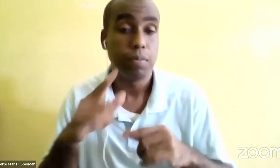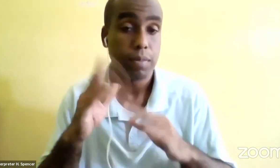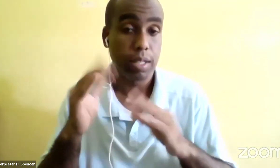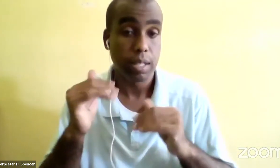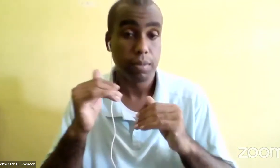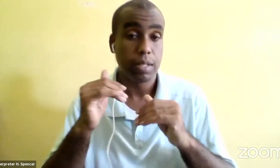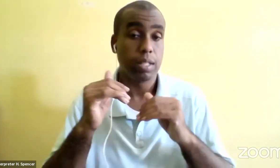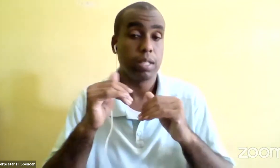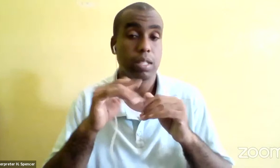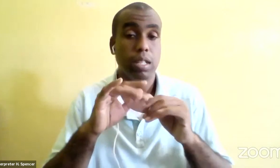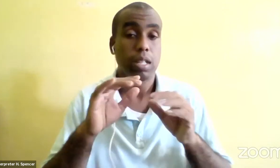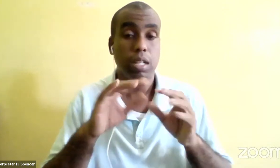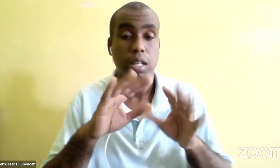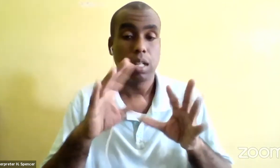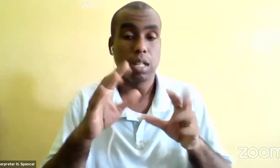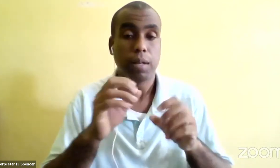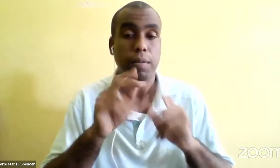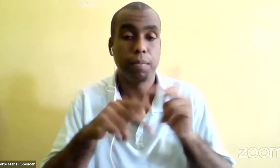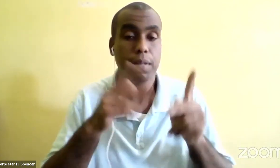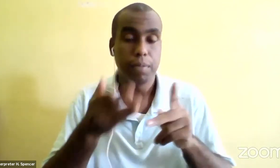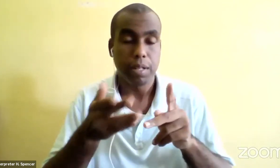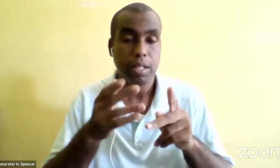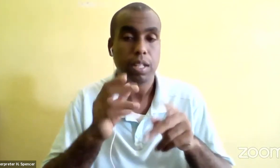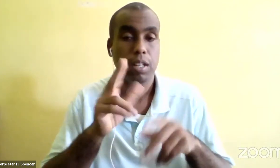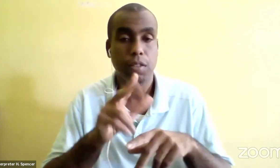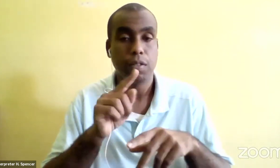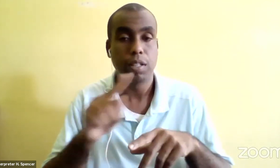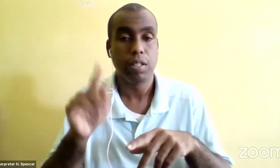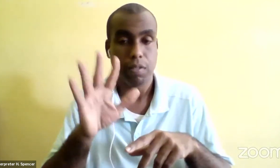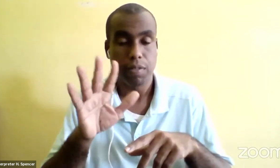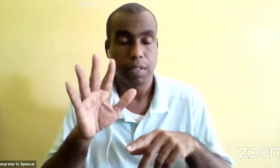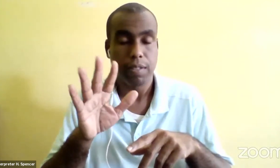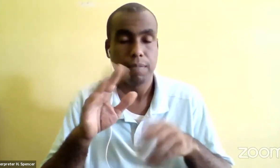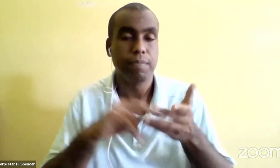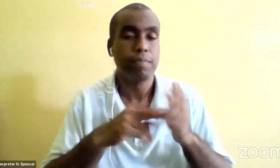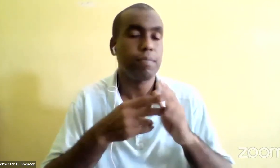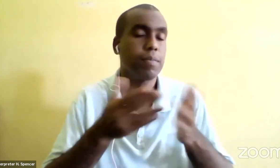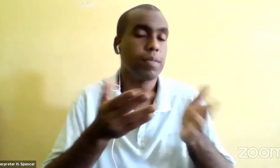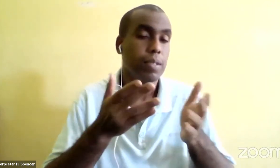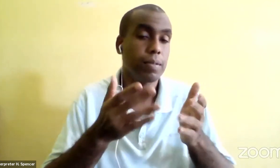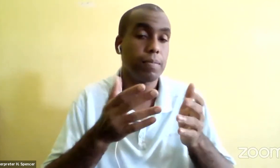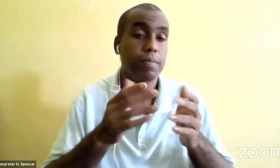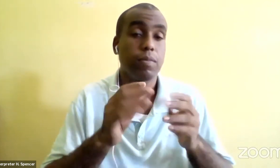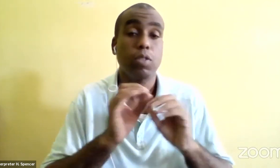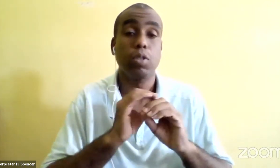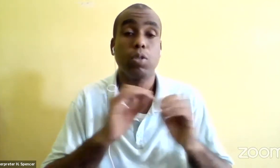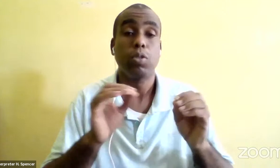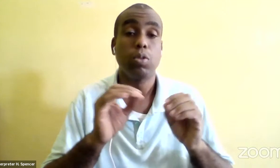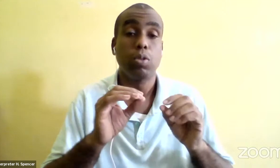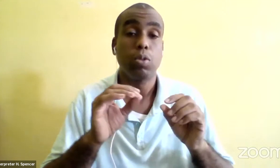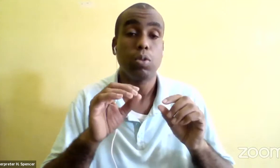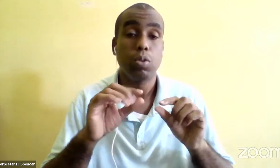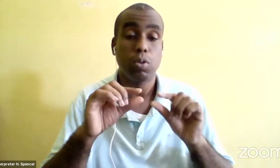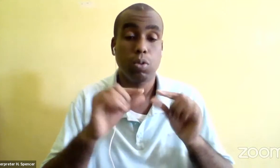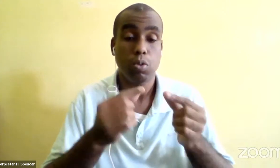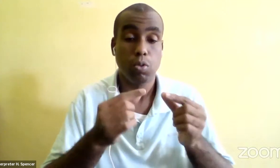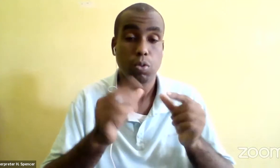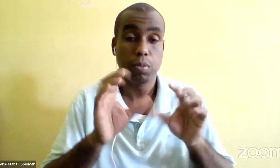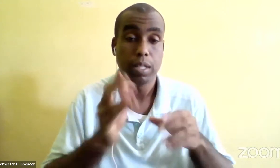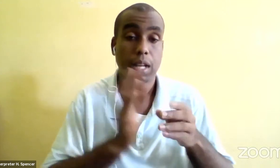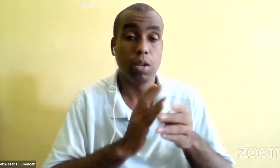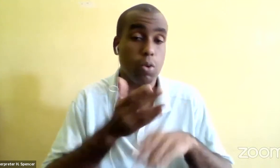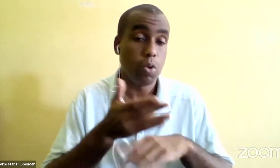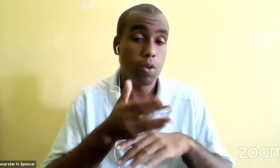to 5. And let me just explain what I mean by usually 3 to 5. No group can ever be more than 5. There might be